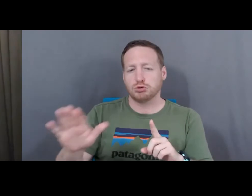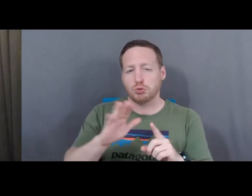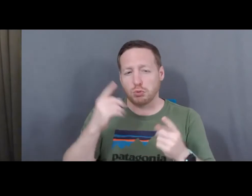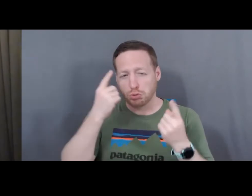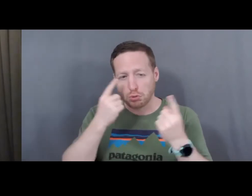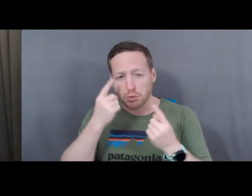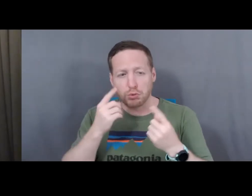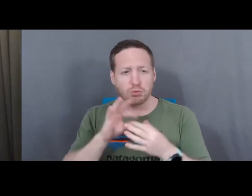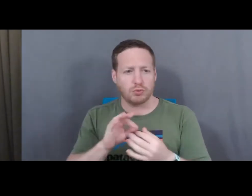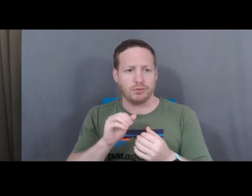in our